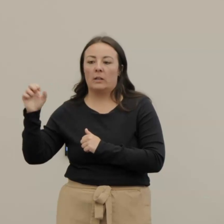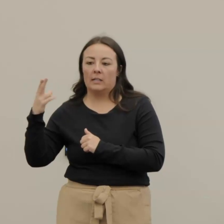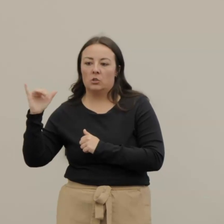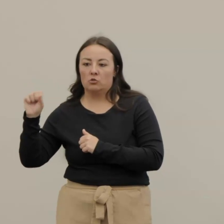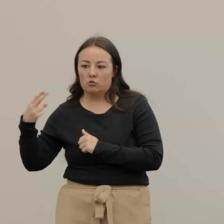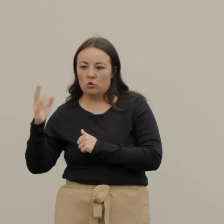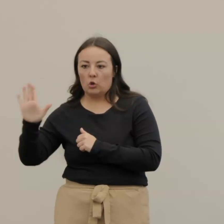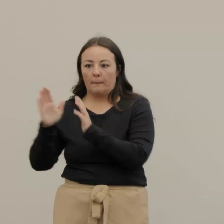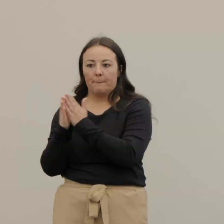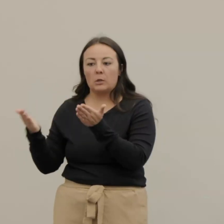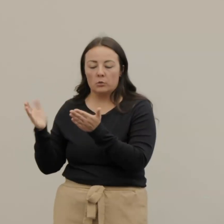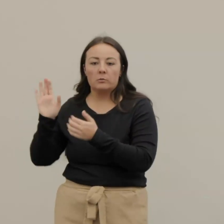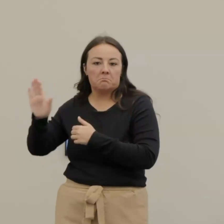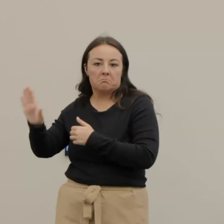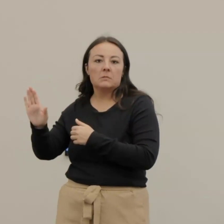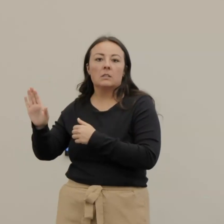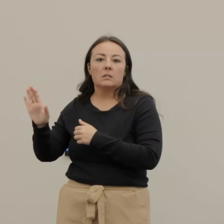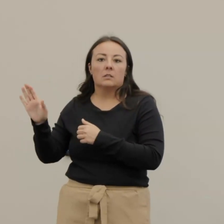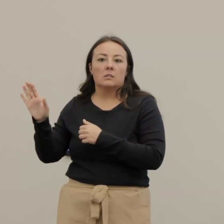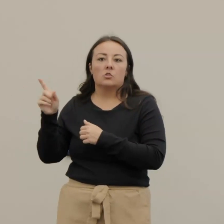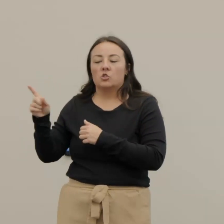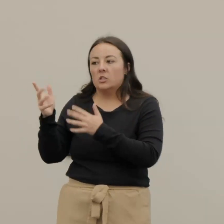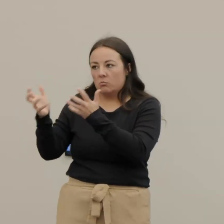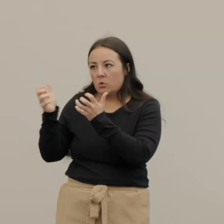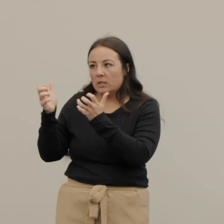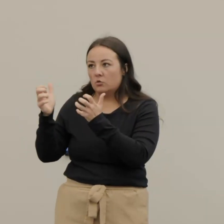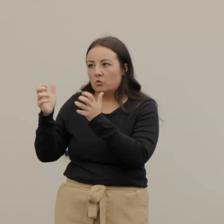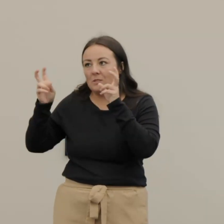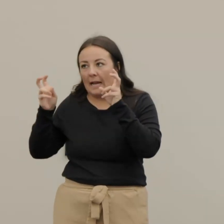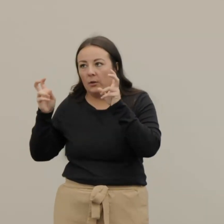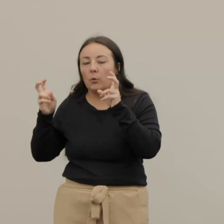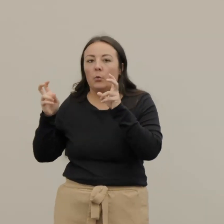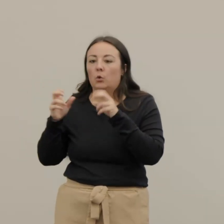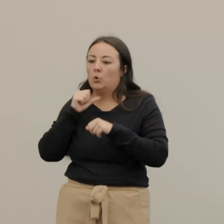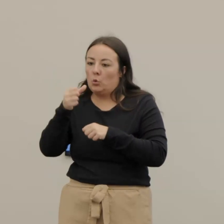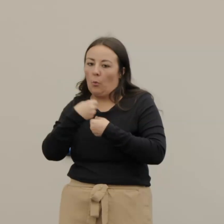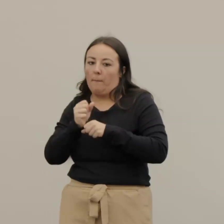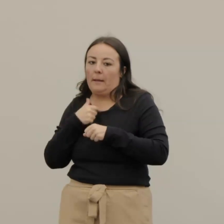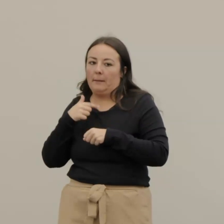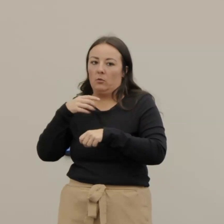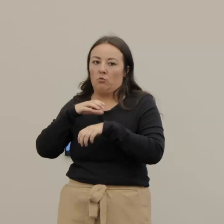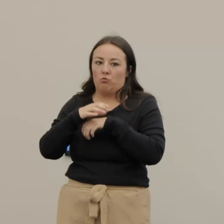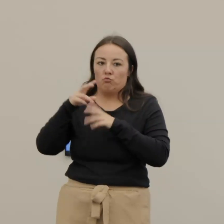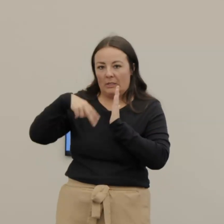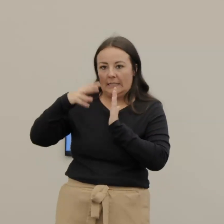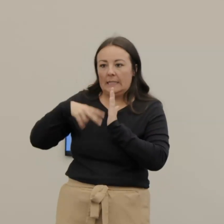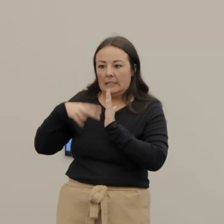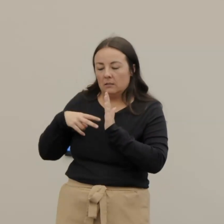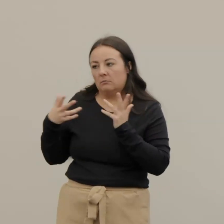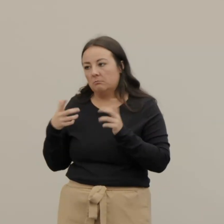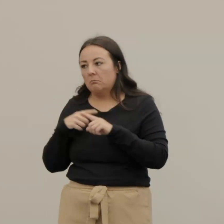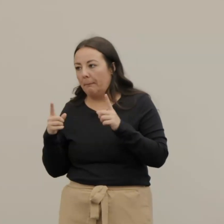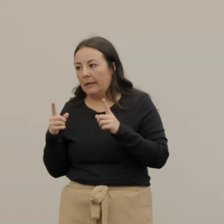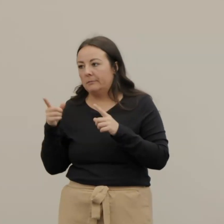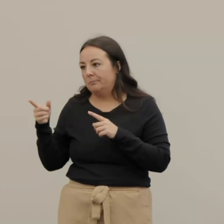book, Letting Go of the Words, that she wanted to title Don't Make Me Read. They wouldn't let her, because